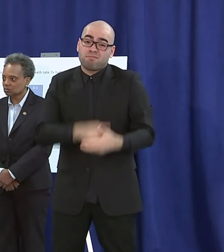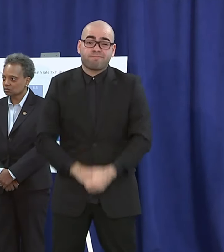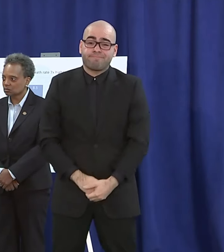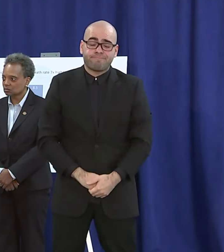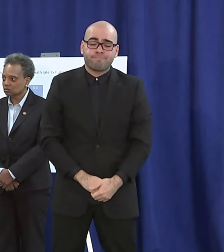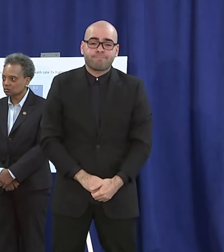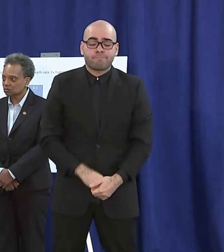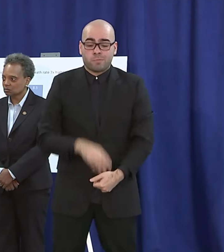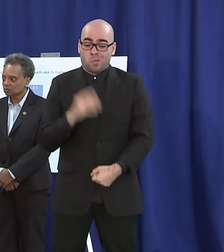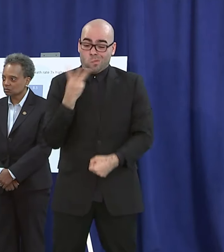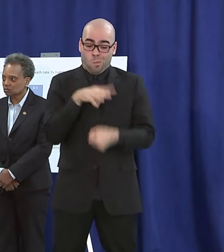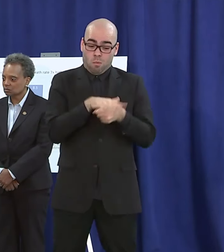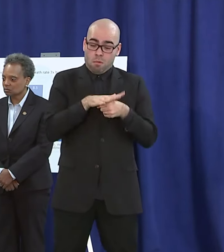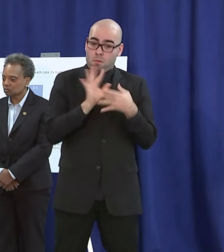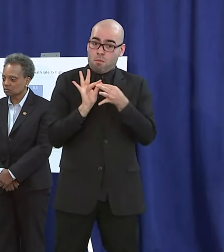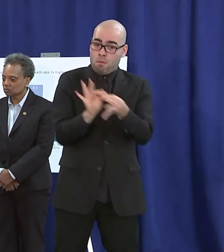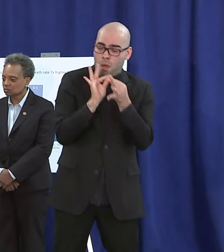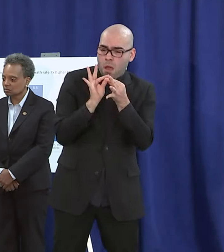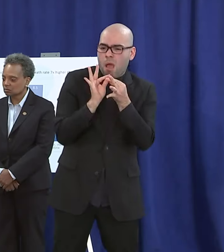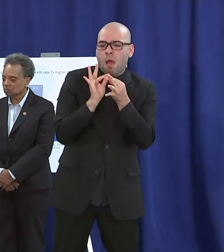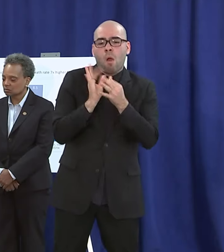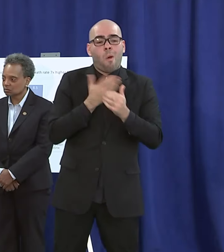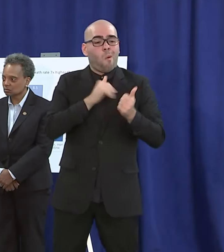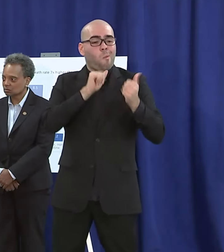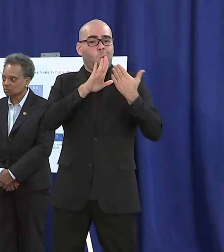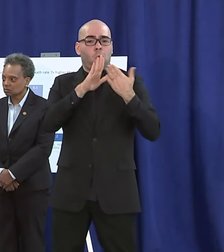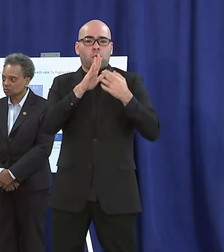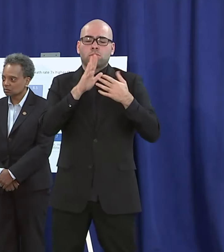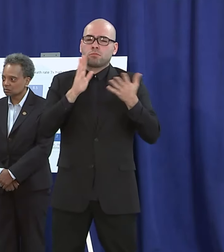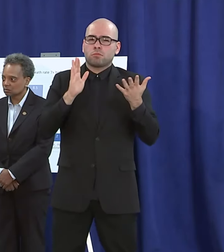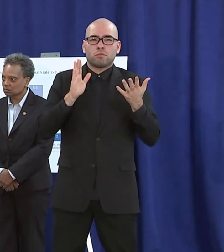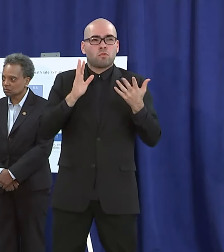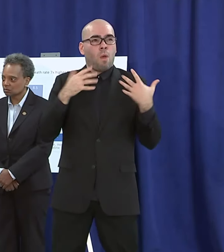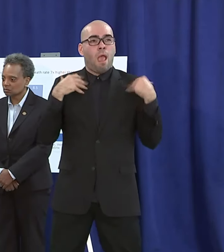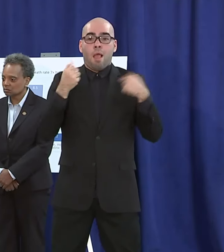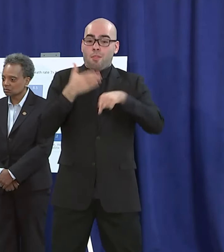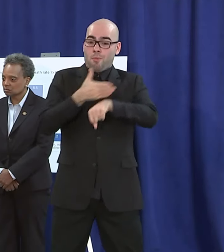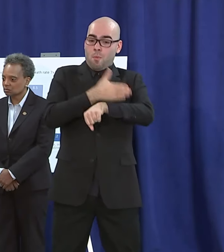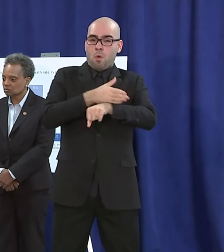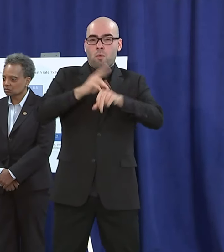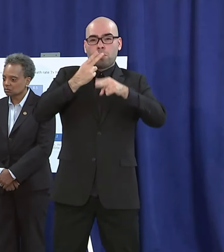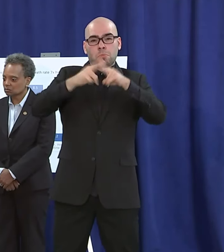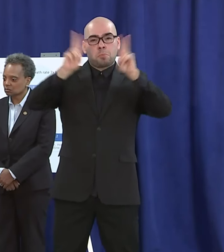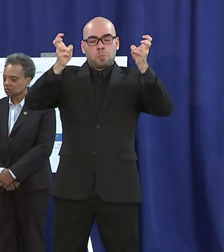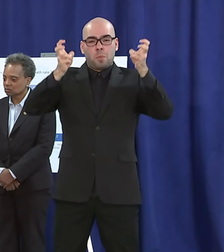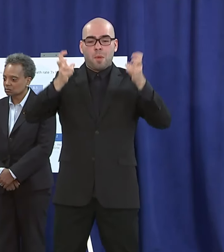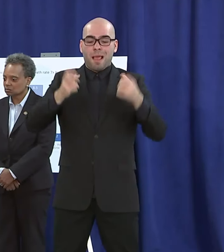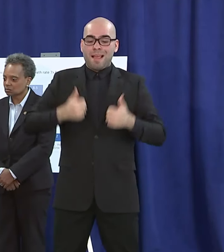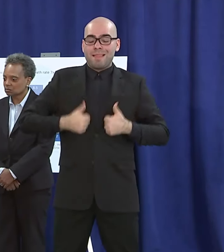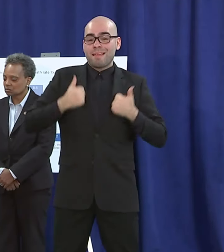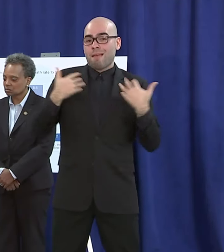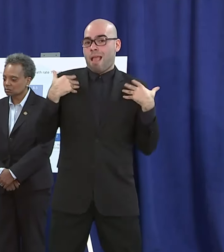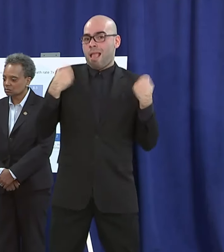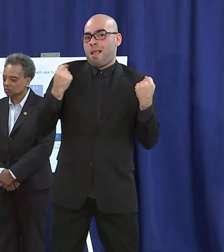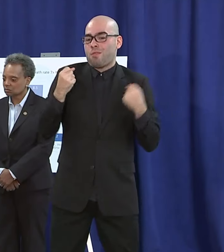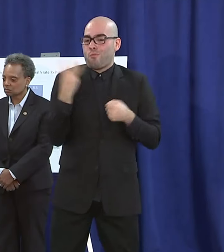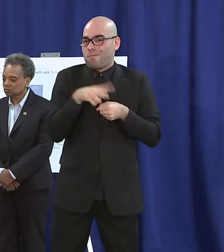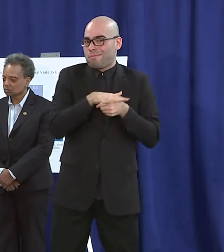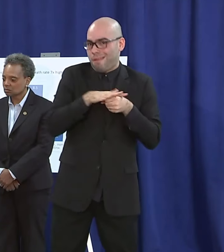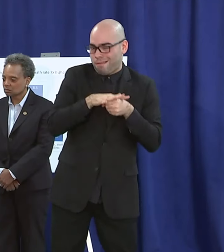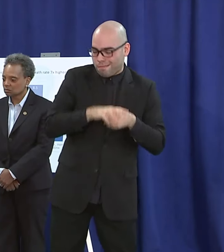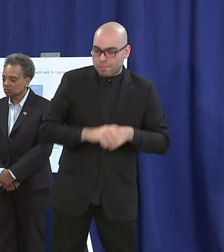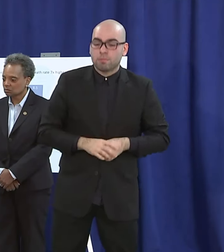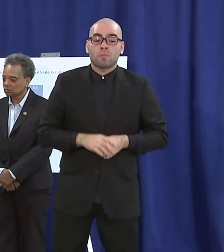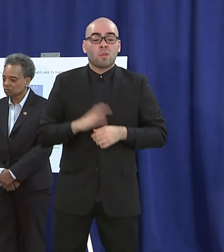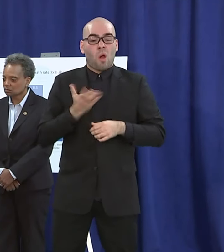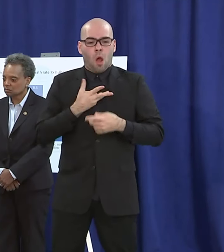At Westside United, we call our approach to health improvement Live Healthy Westside. Our Westside United Metrics Group